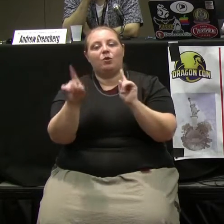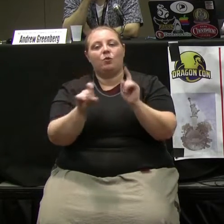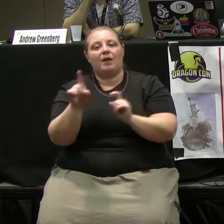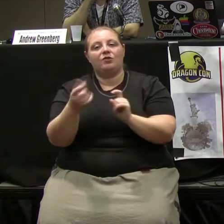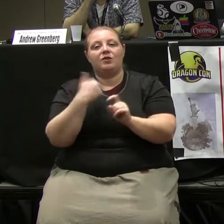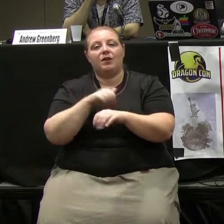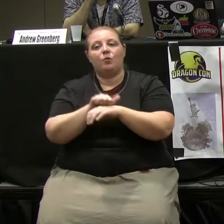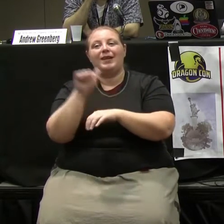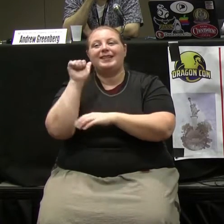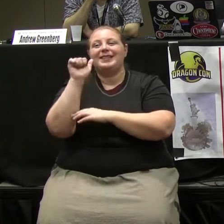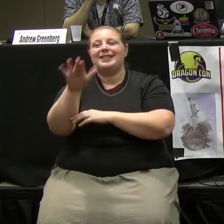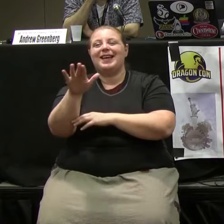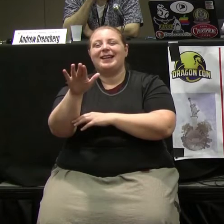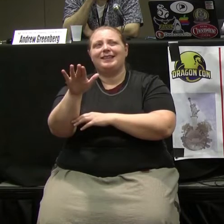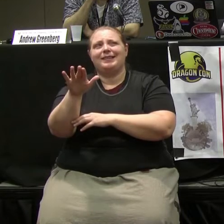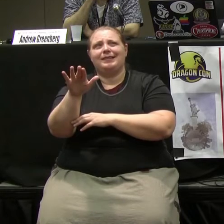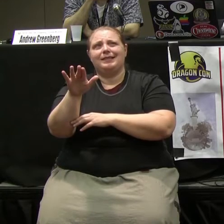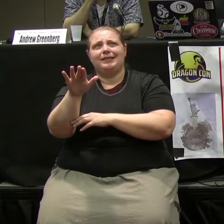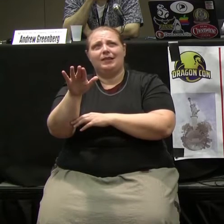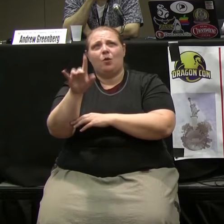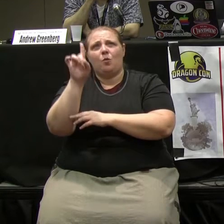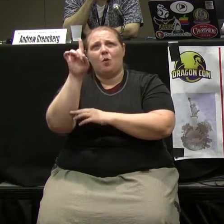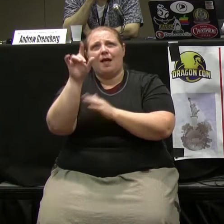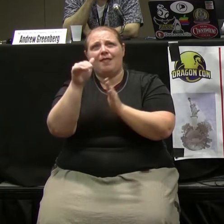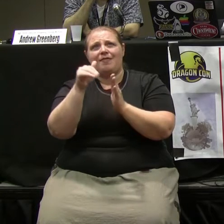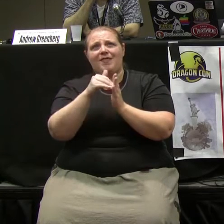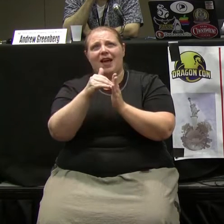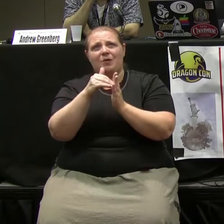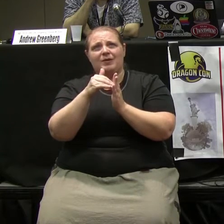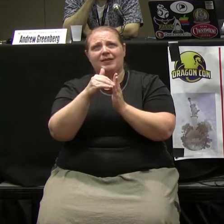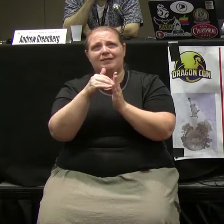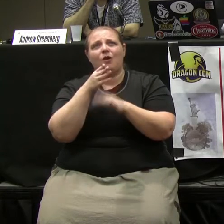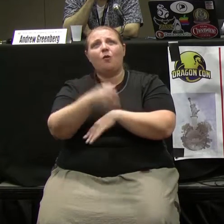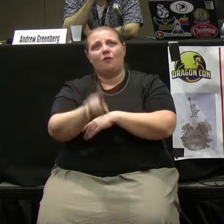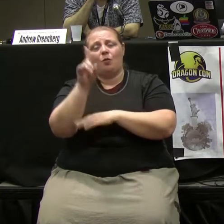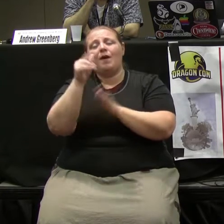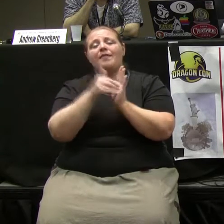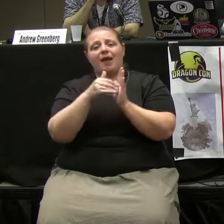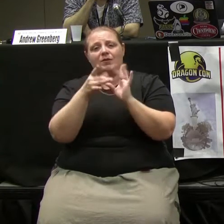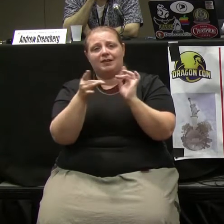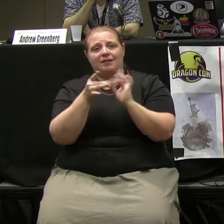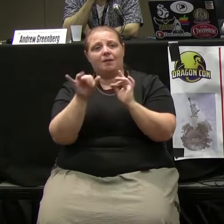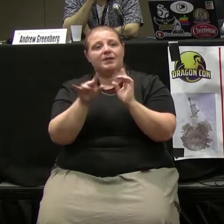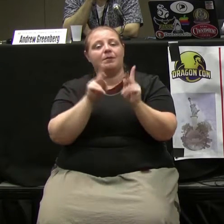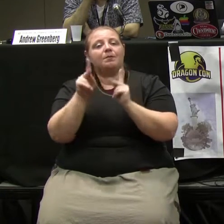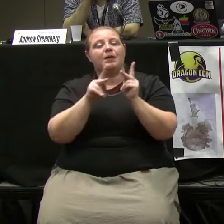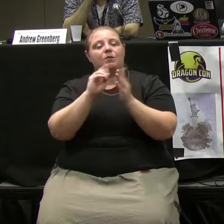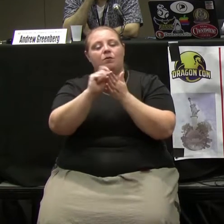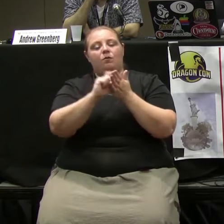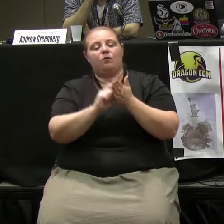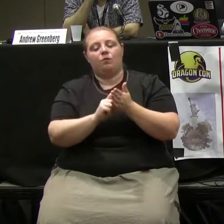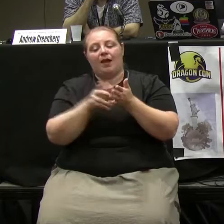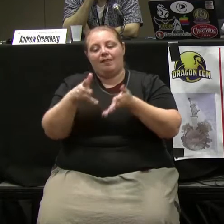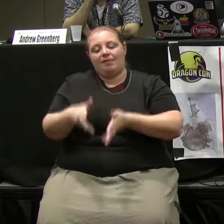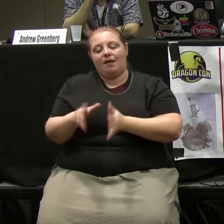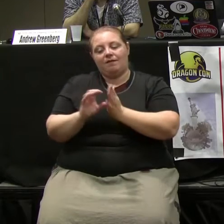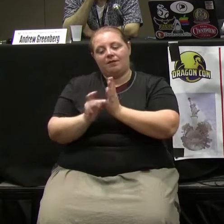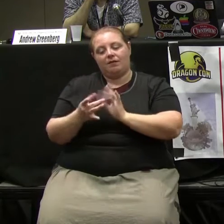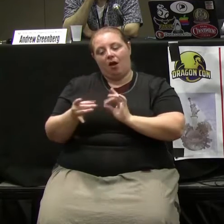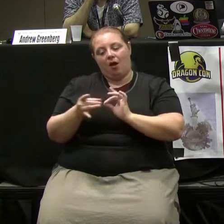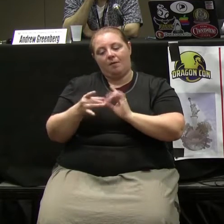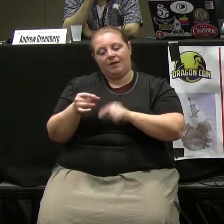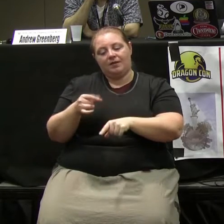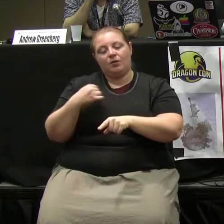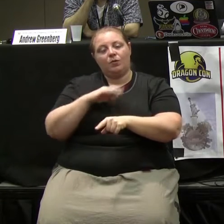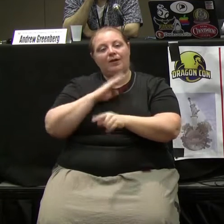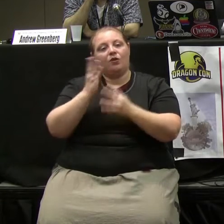submitted almost, I want to say, 1,000 plus comments that people filled out the survey and left comments at the end. And we were able to